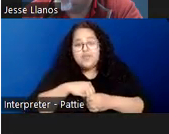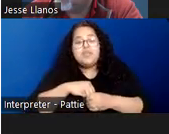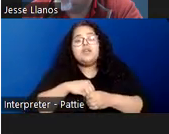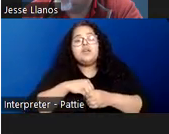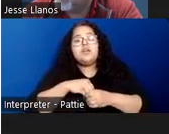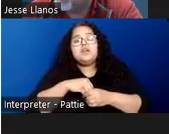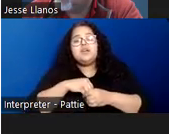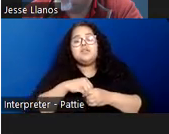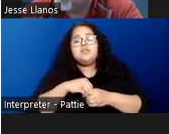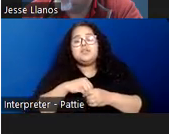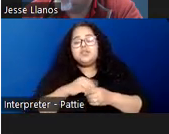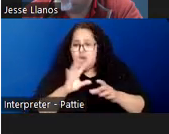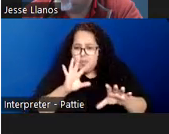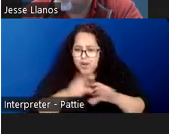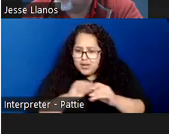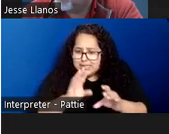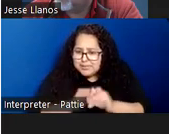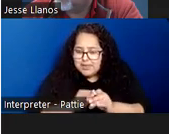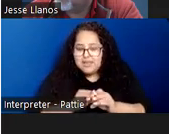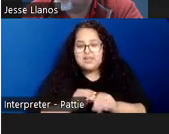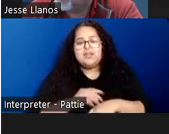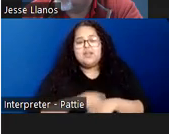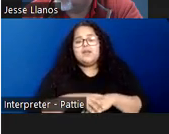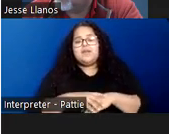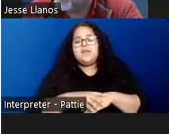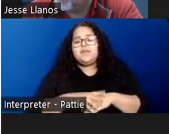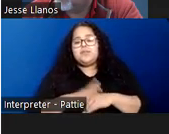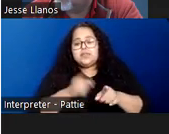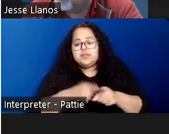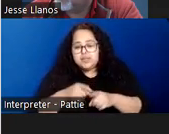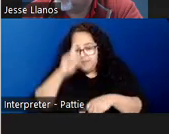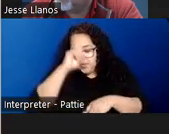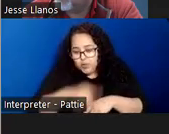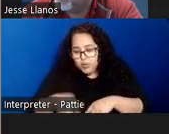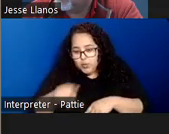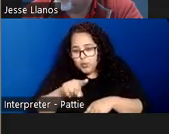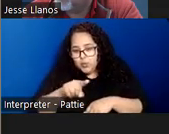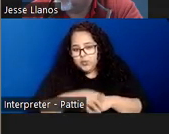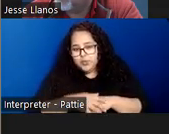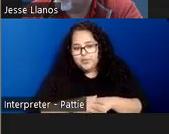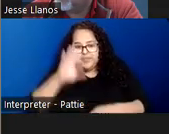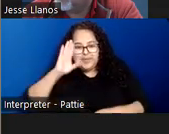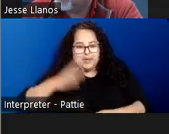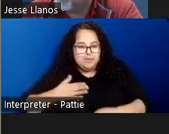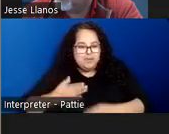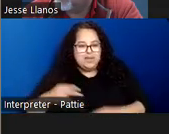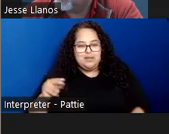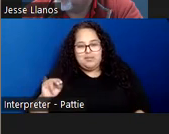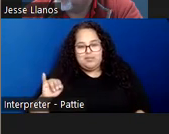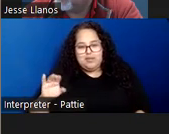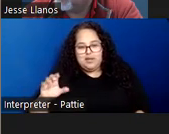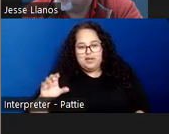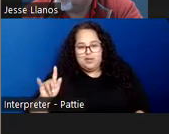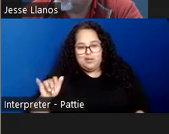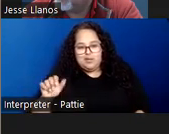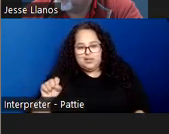team and participate in activities designated for you and your interests. Hi, my name is Nicholas Lucio, and I'm one